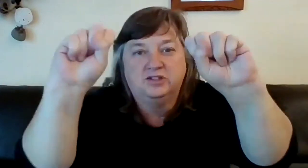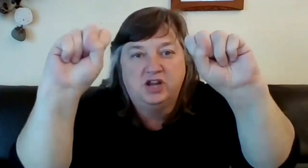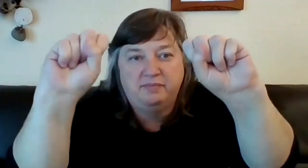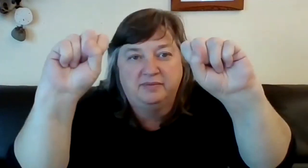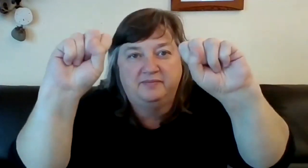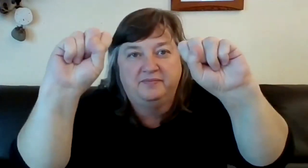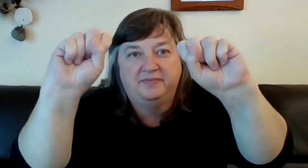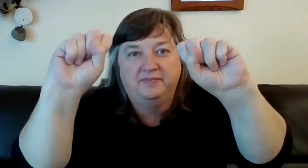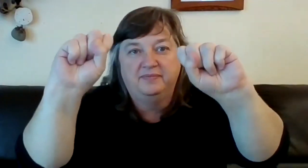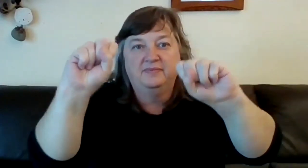shape,